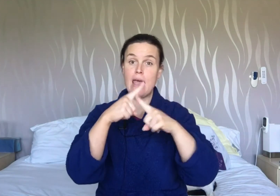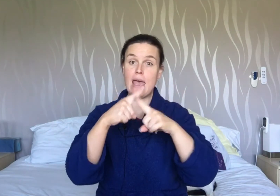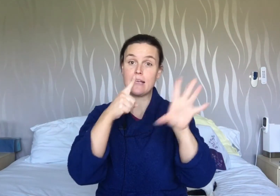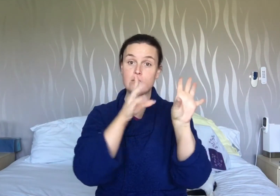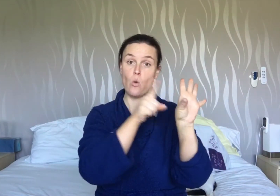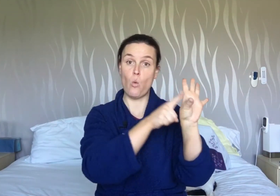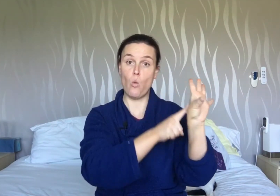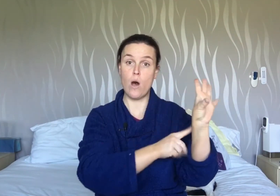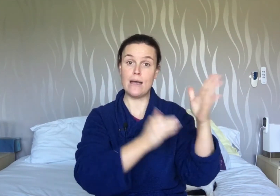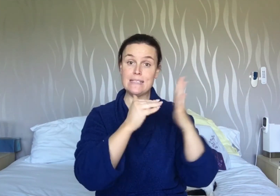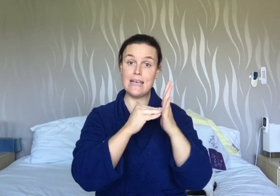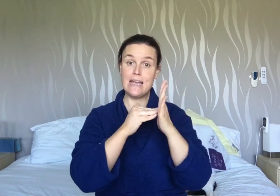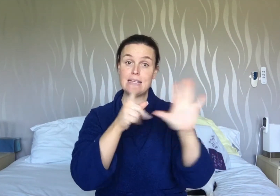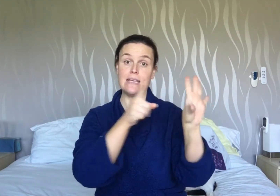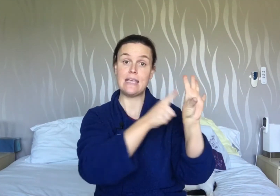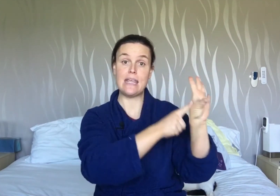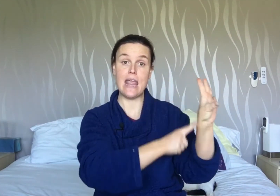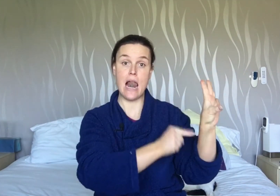X, Y, Z, yellow.